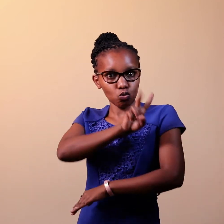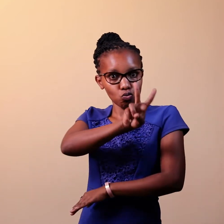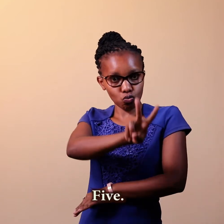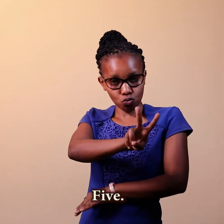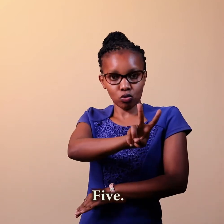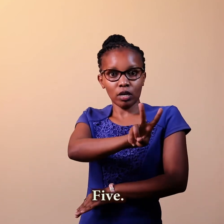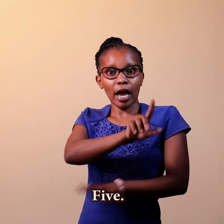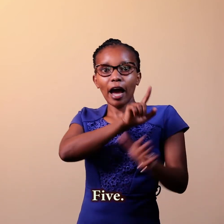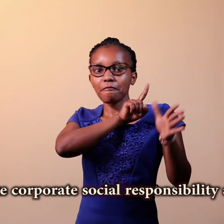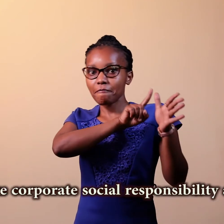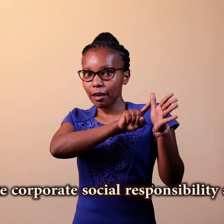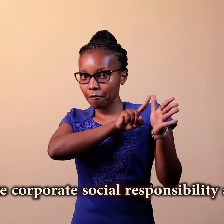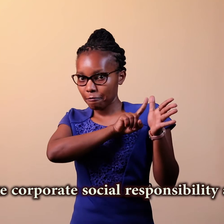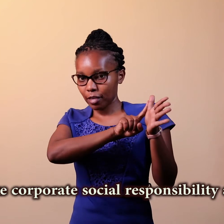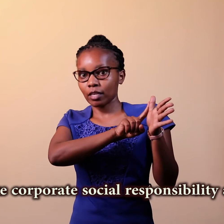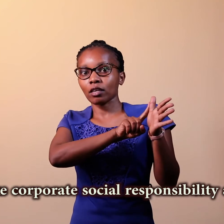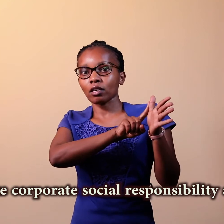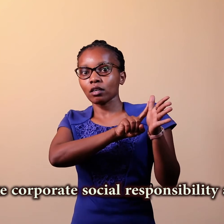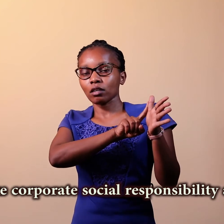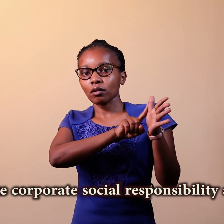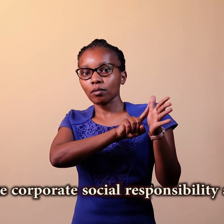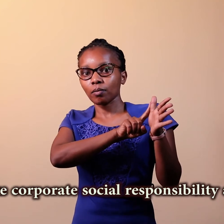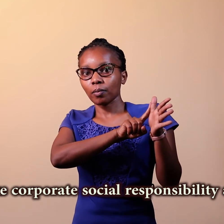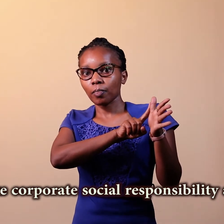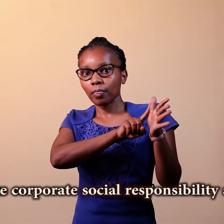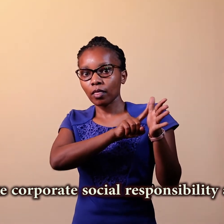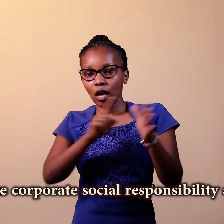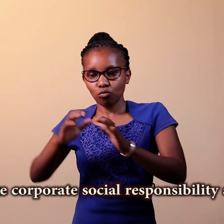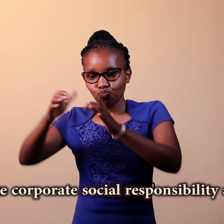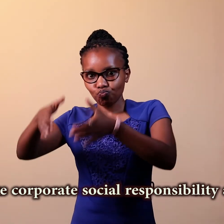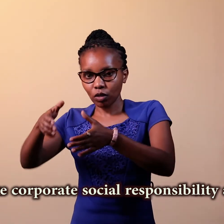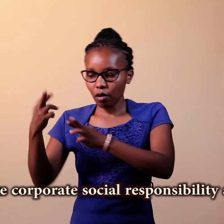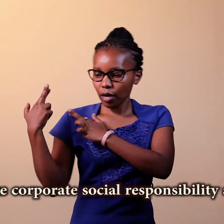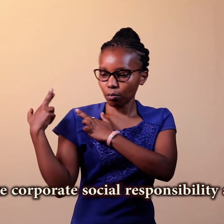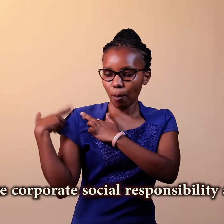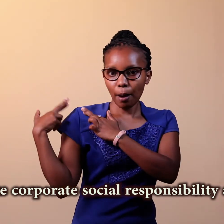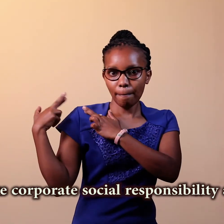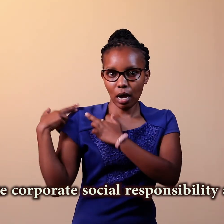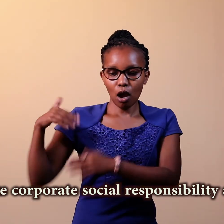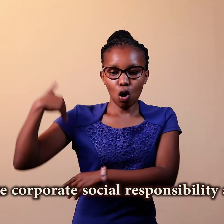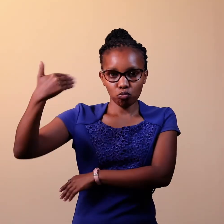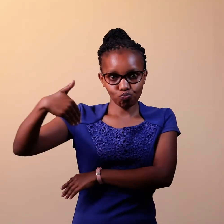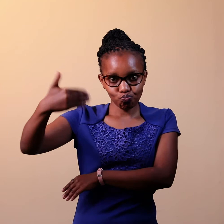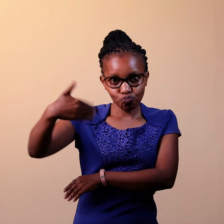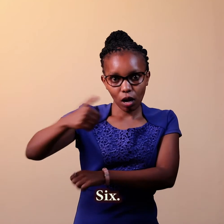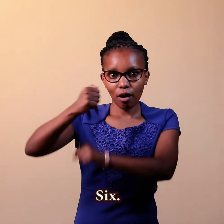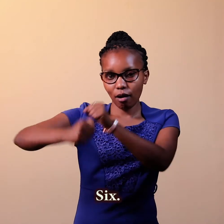Five, undertake corporate social responsibility annually. Six,